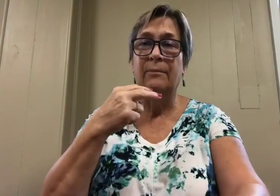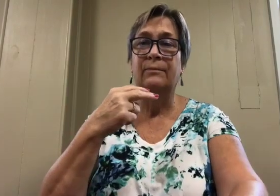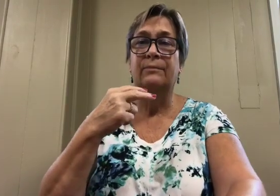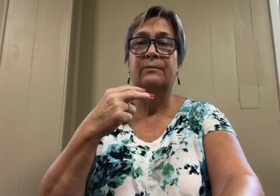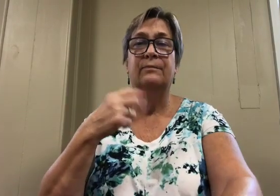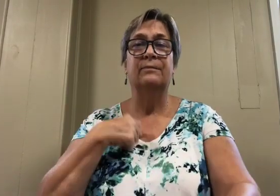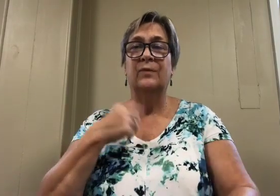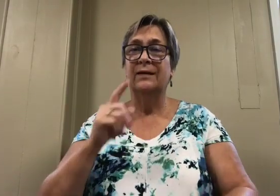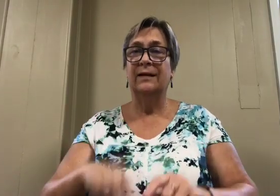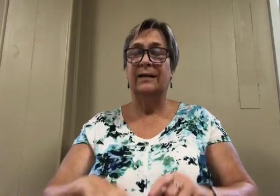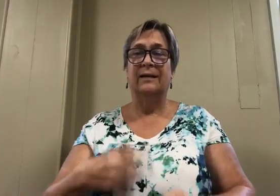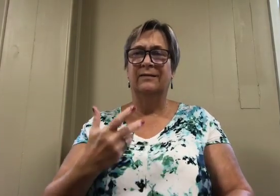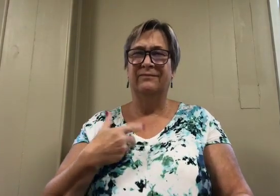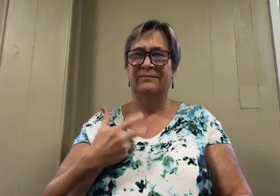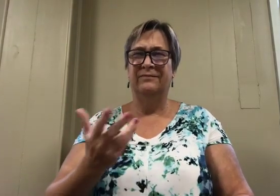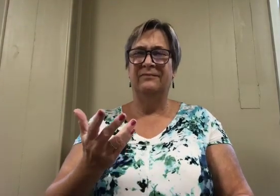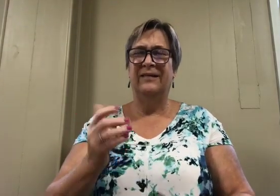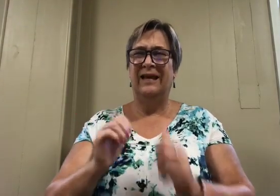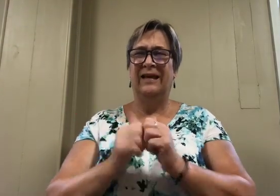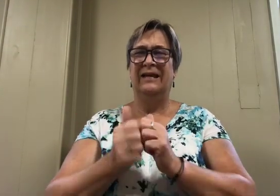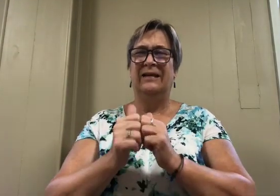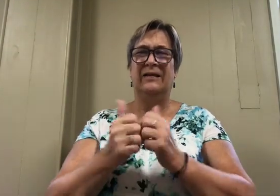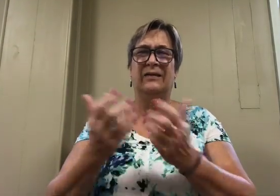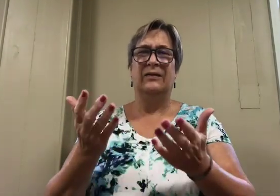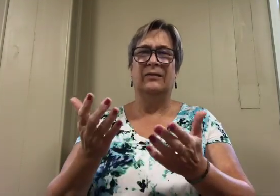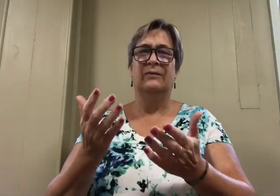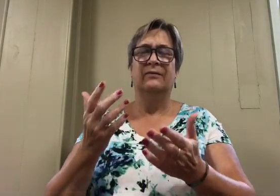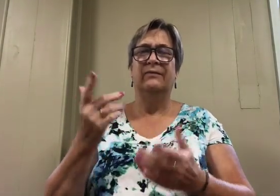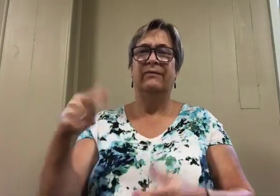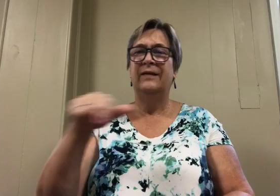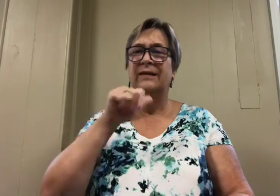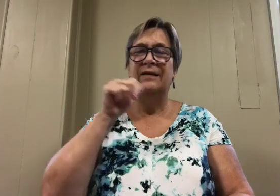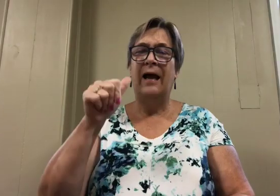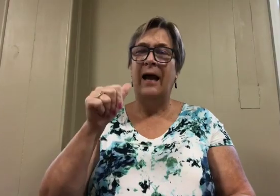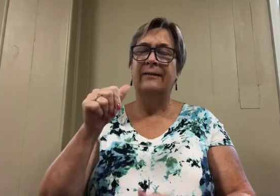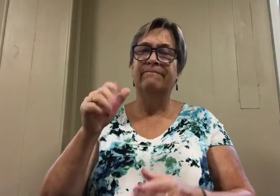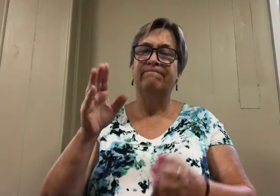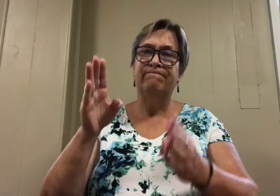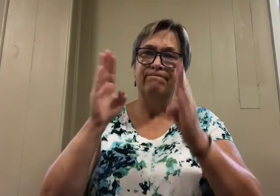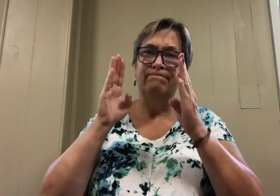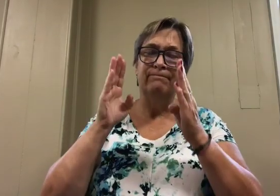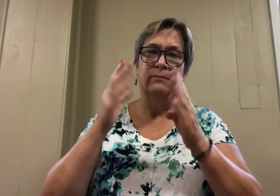not realistic. We're not able to easily do that.